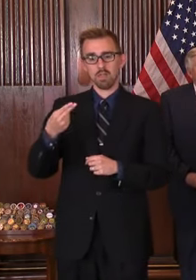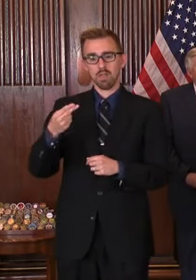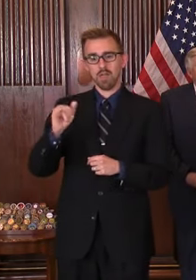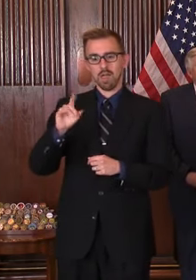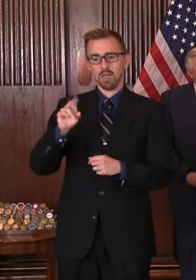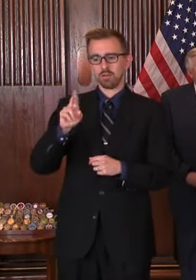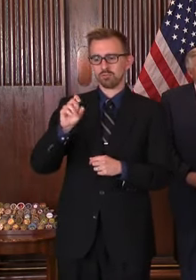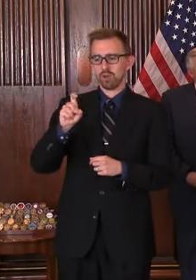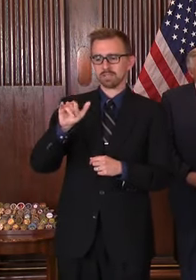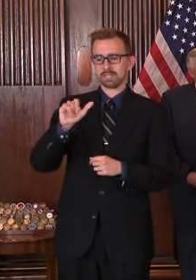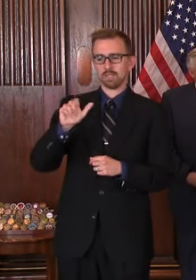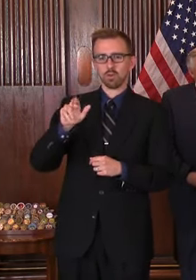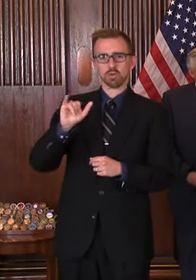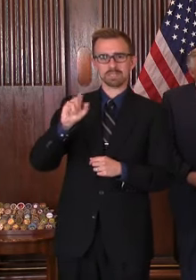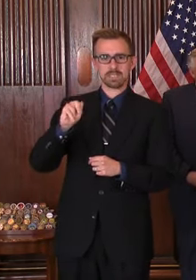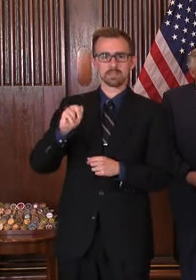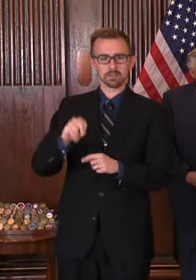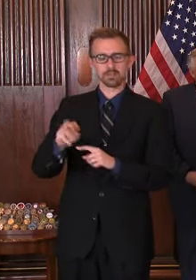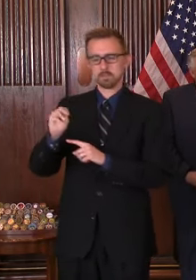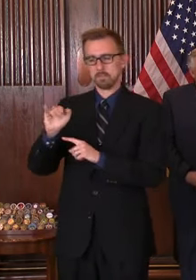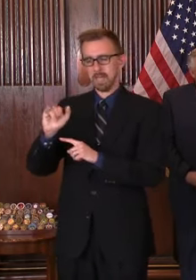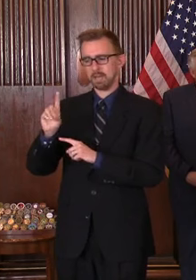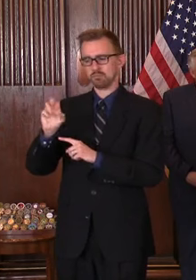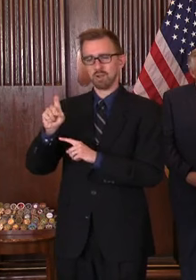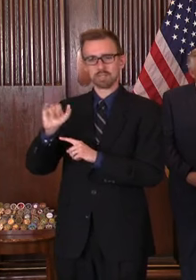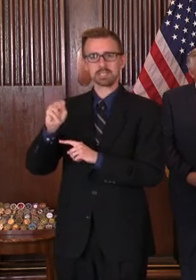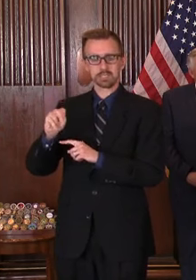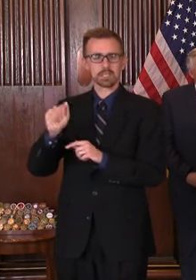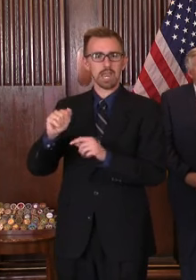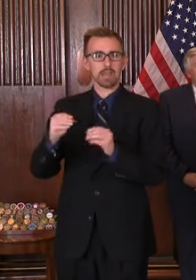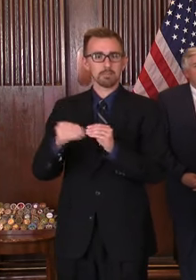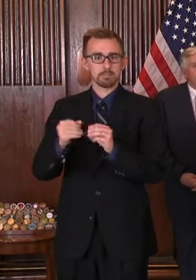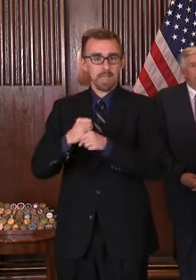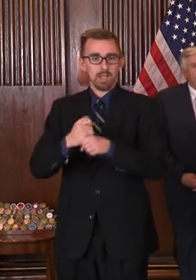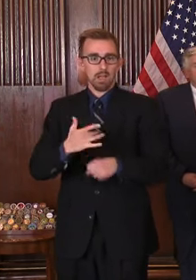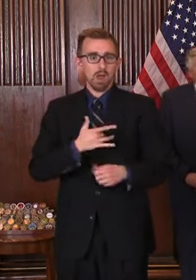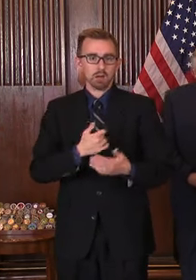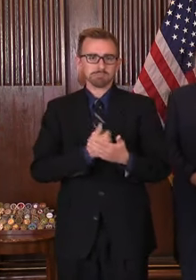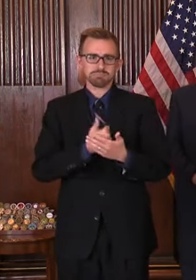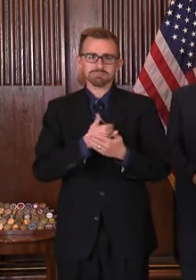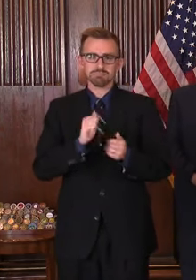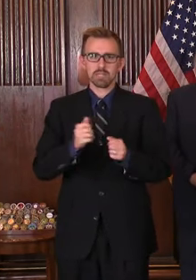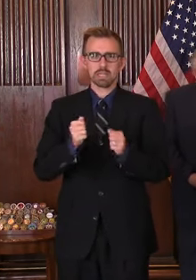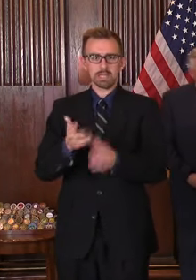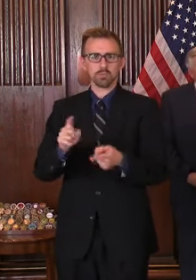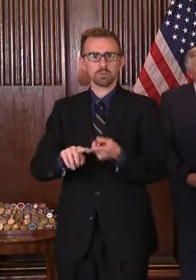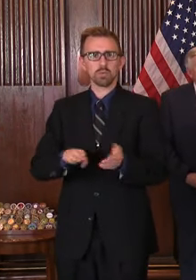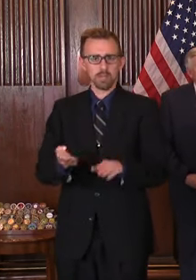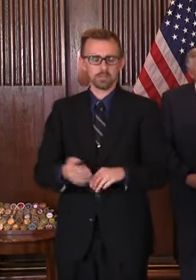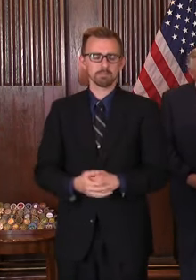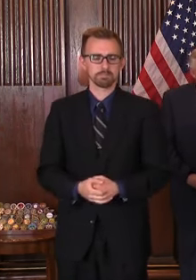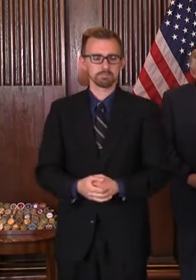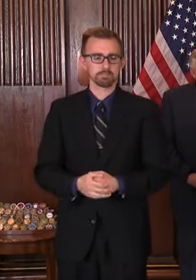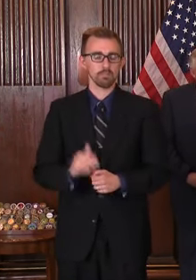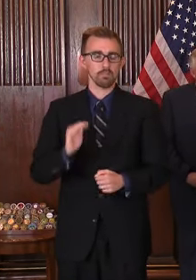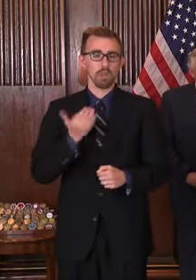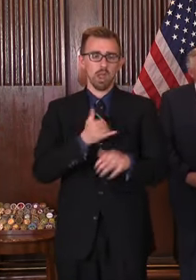plus azithromycin can worsen or make new cardiac arrhythmias, even leading to death. So personally, in our